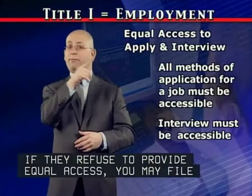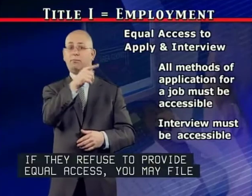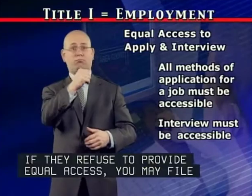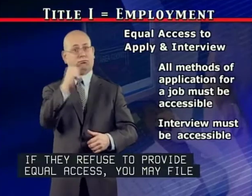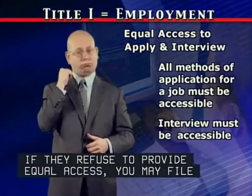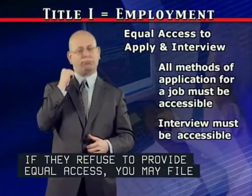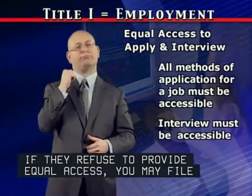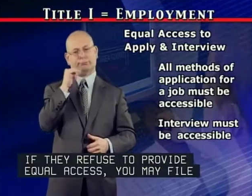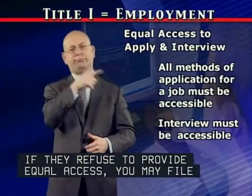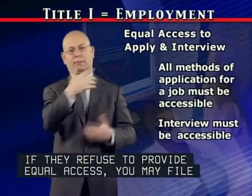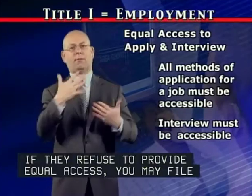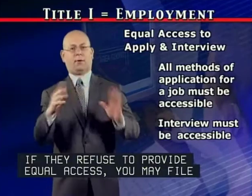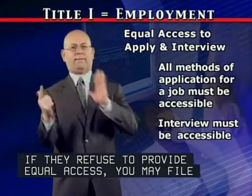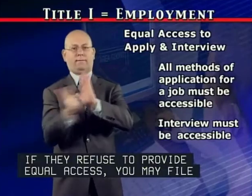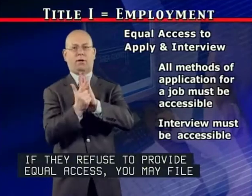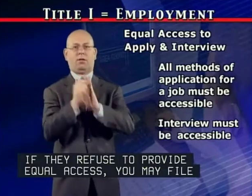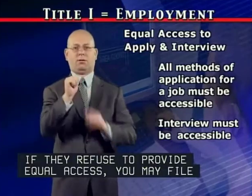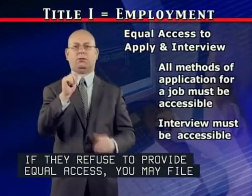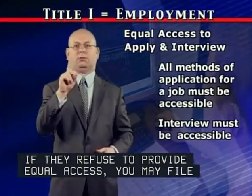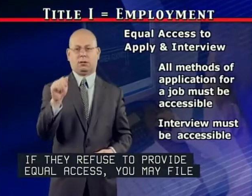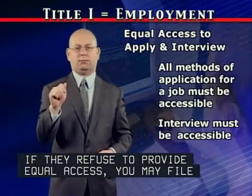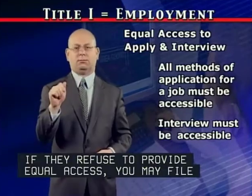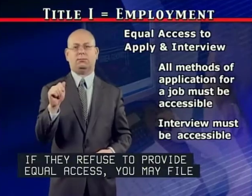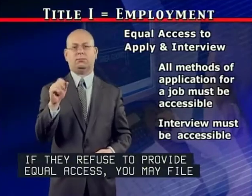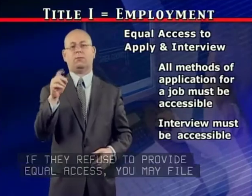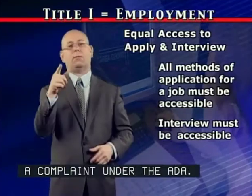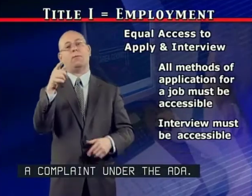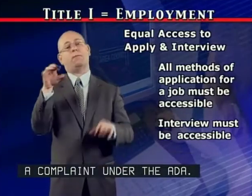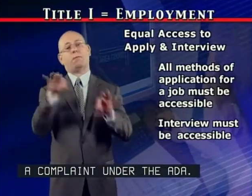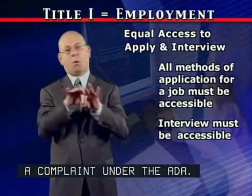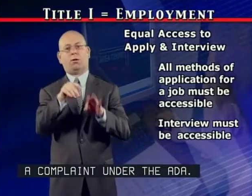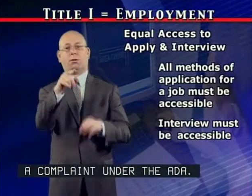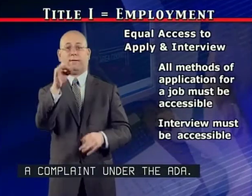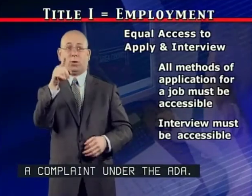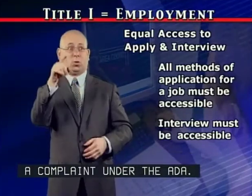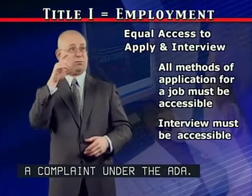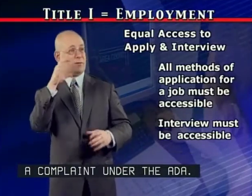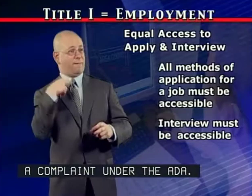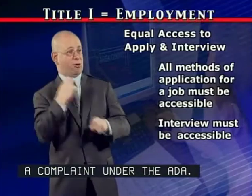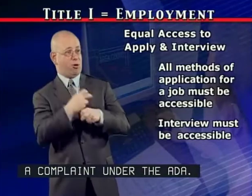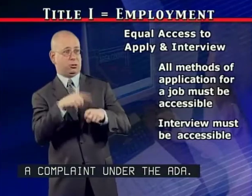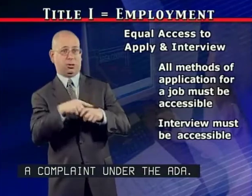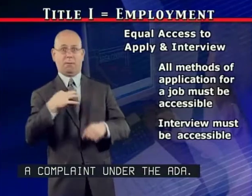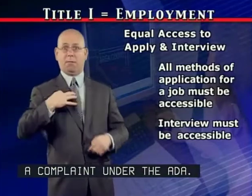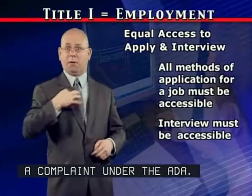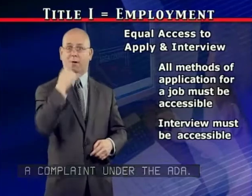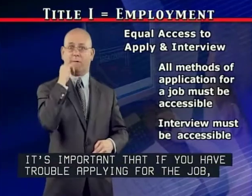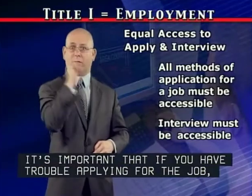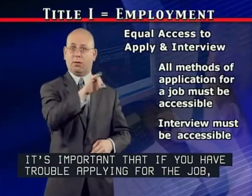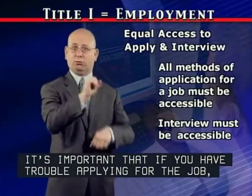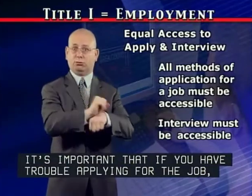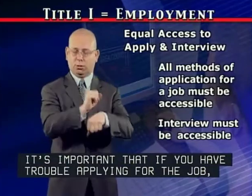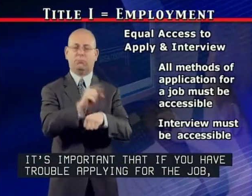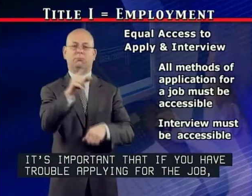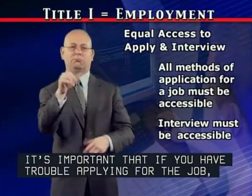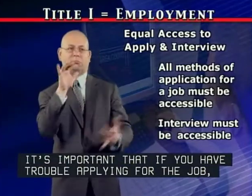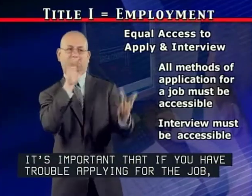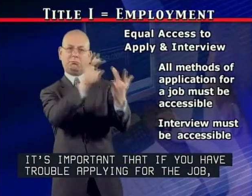If they refuse to provide equal access, you may file a complaint under the ADA. It's important that if you have